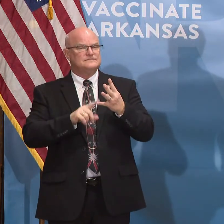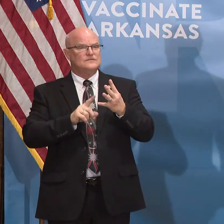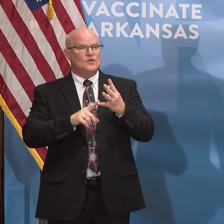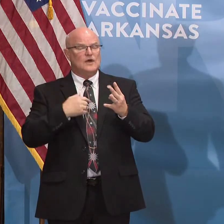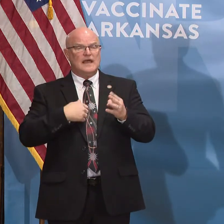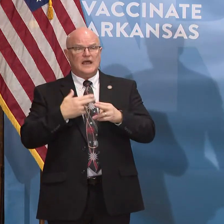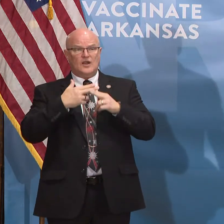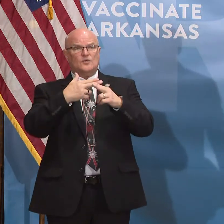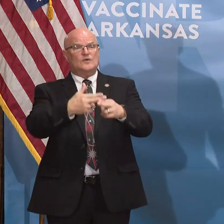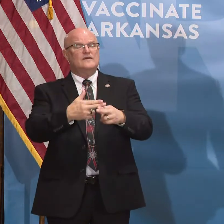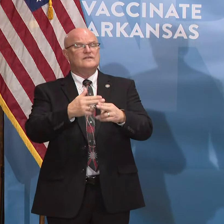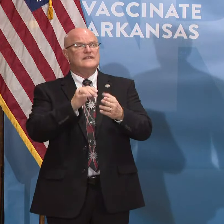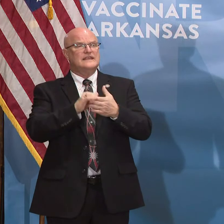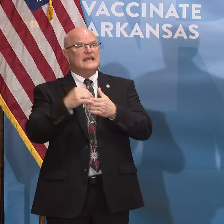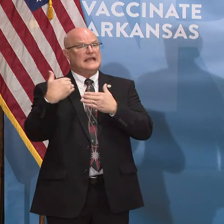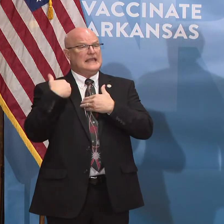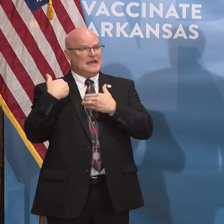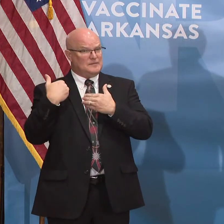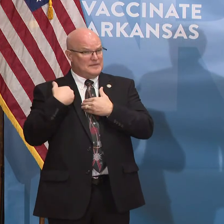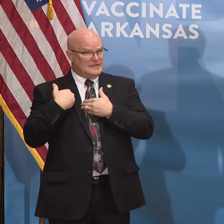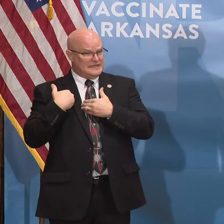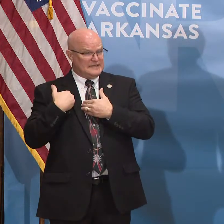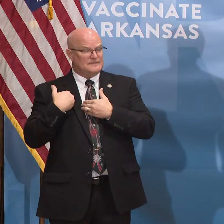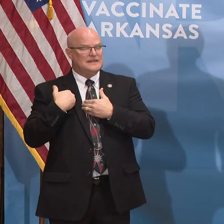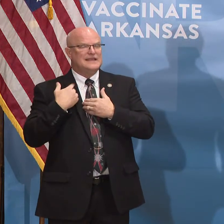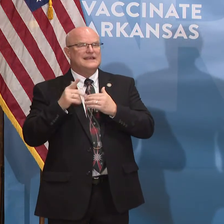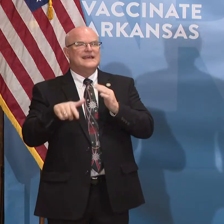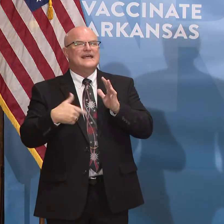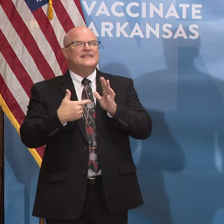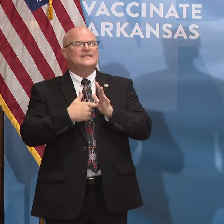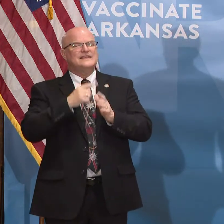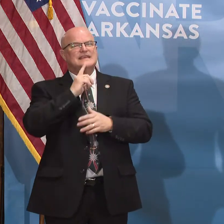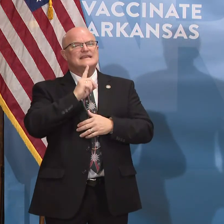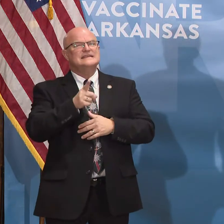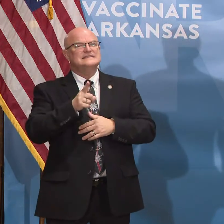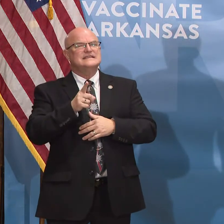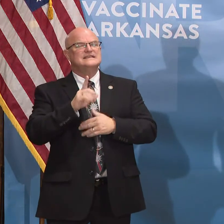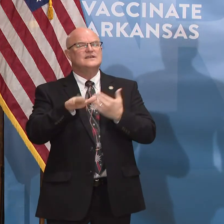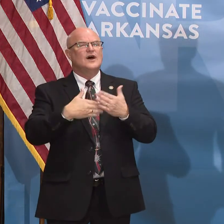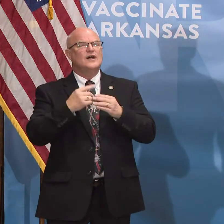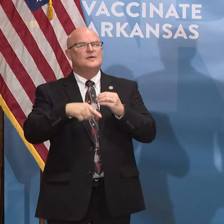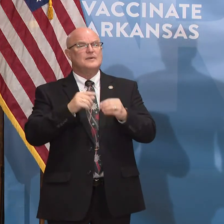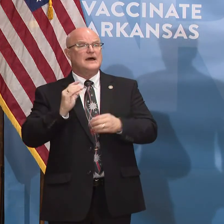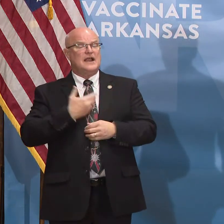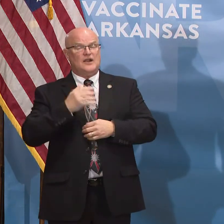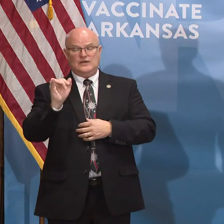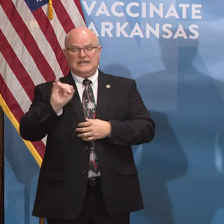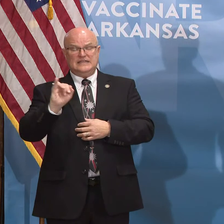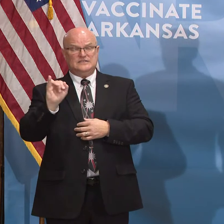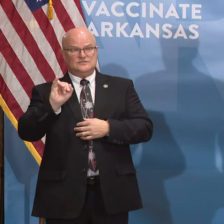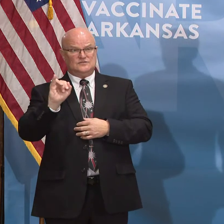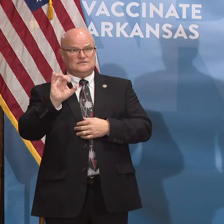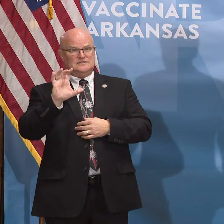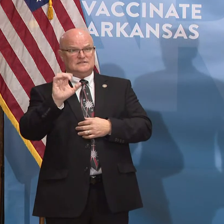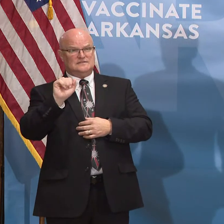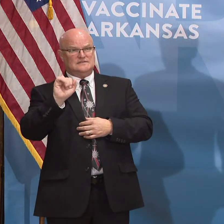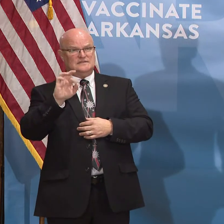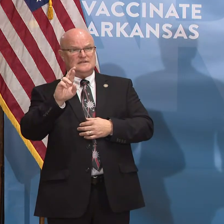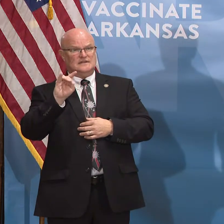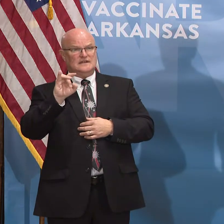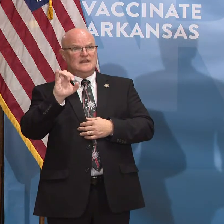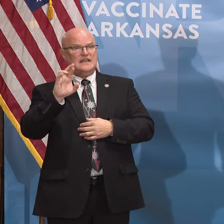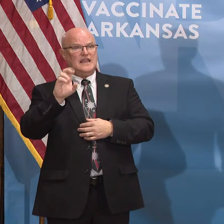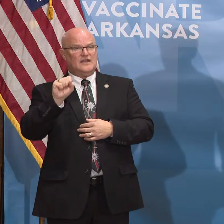what I referenced to the accountability, this is all about our insurance carriers and